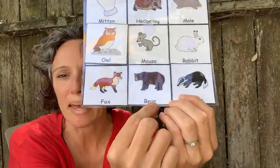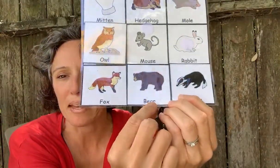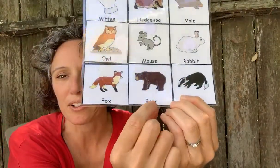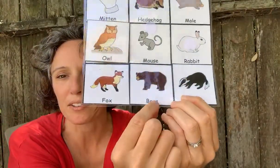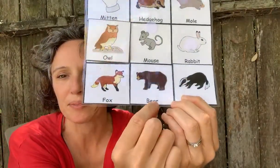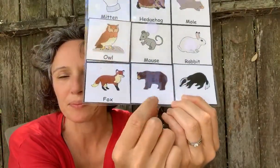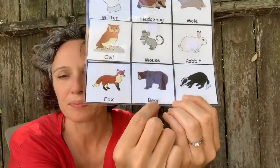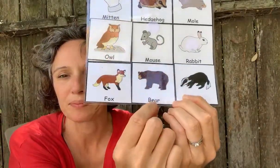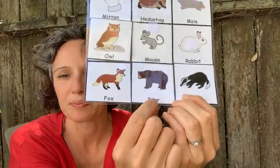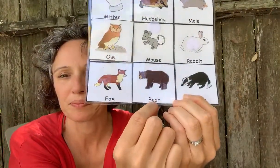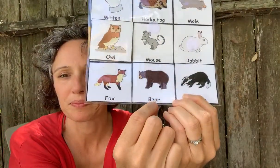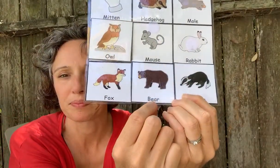Bear.